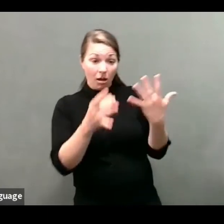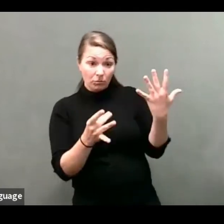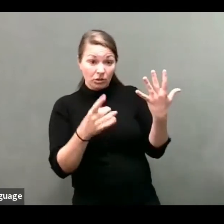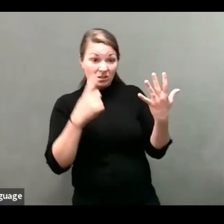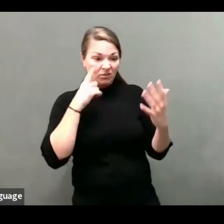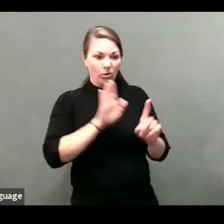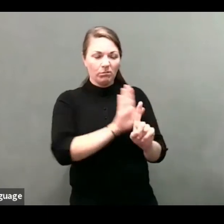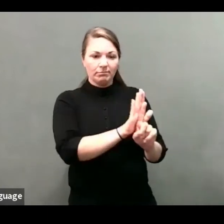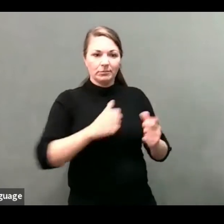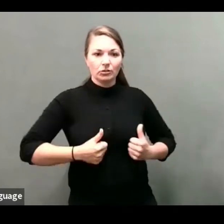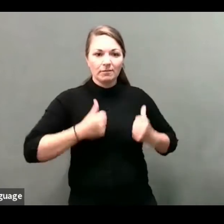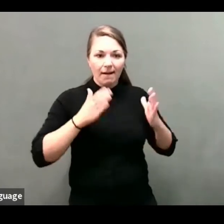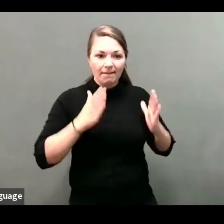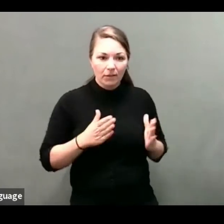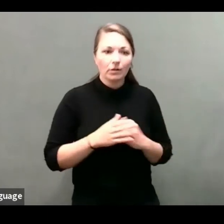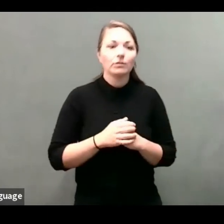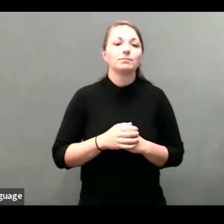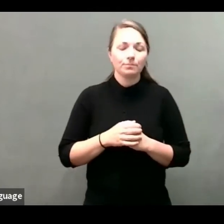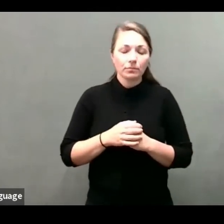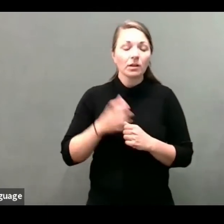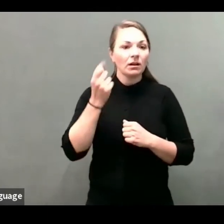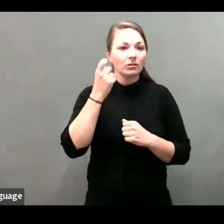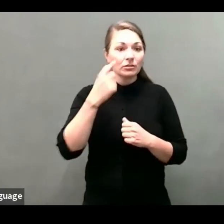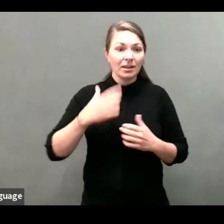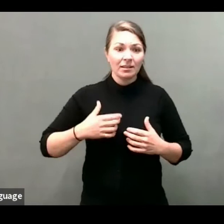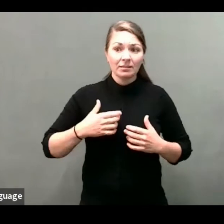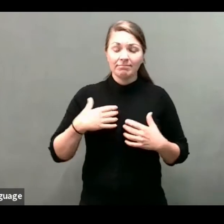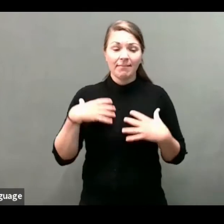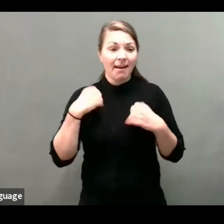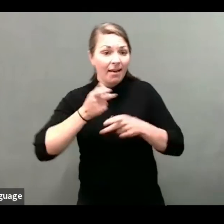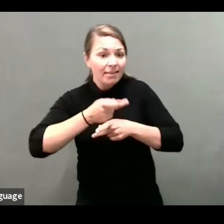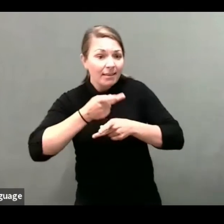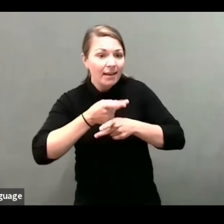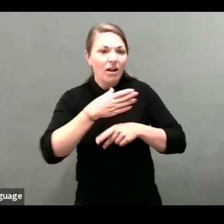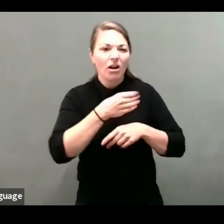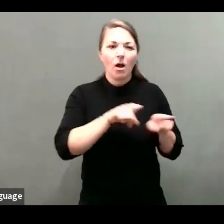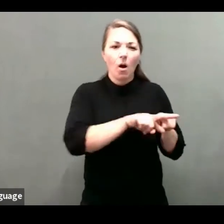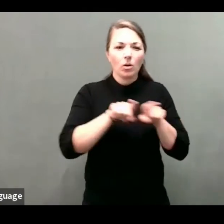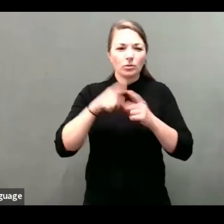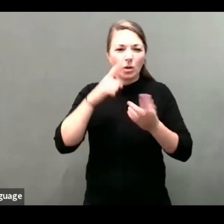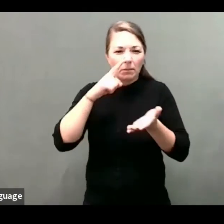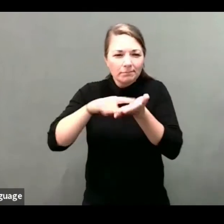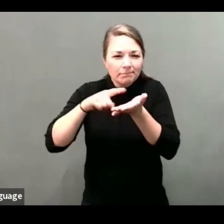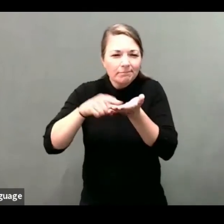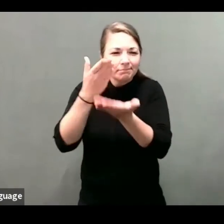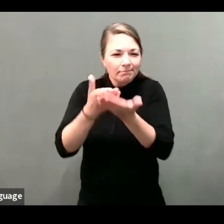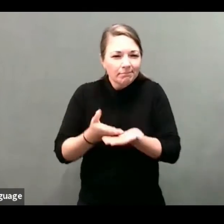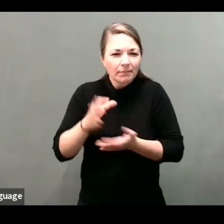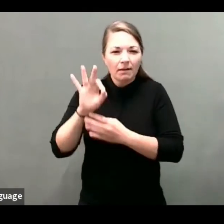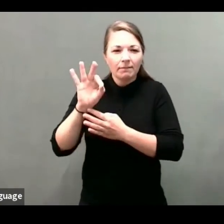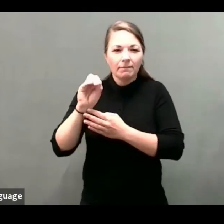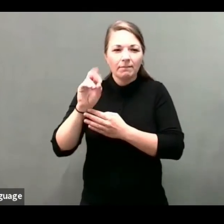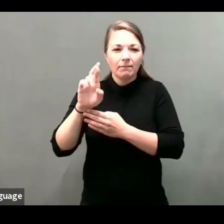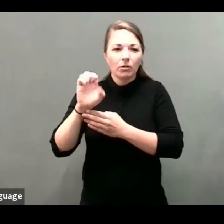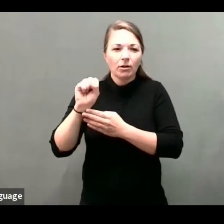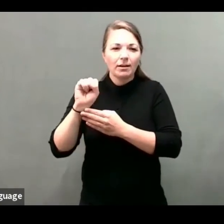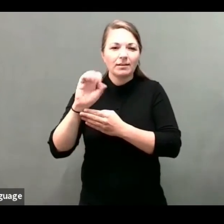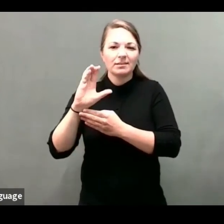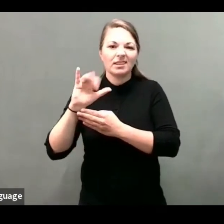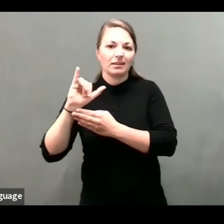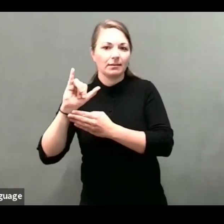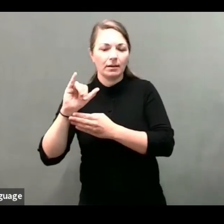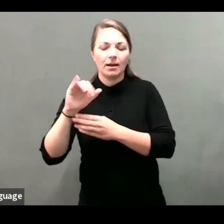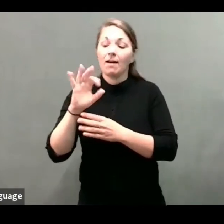and understand both kind of the healthcare as well as the forensic options that they hold. We also want to make sure that advocates